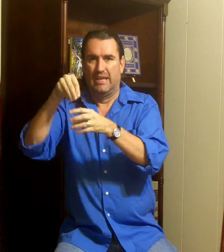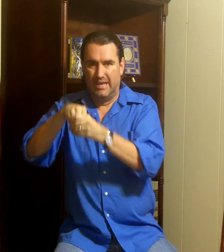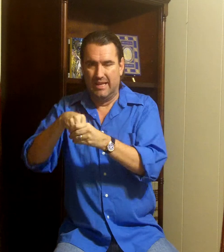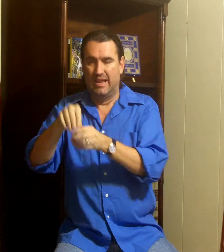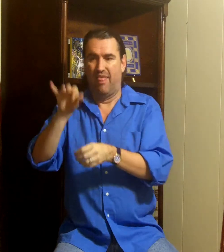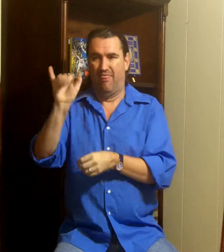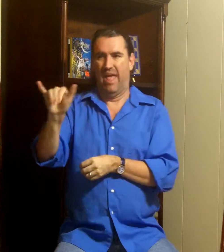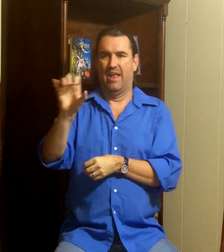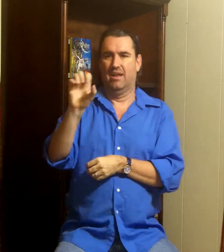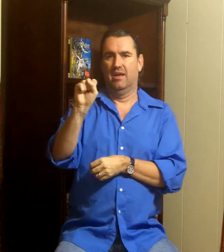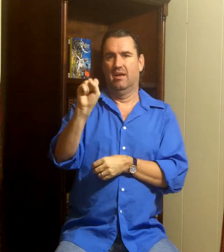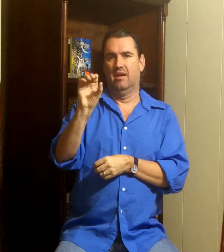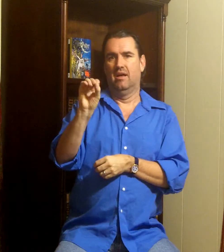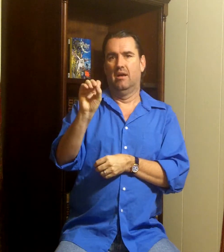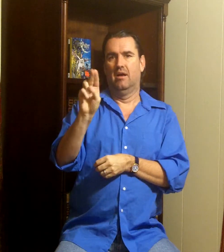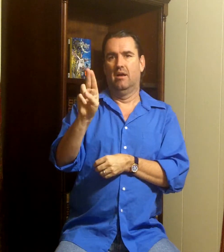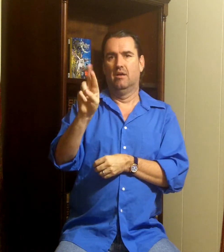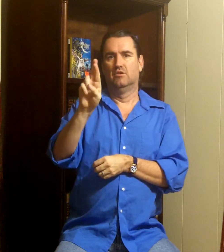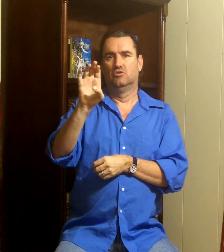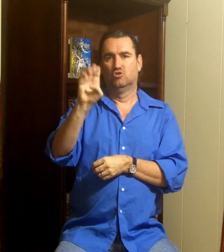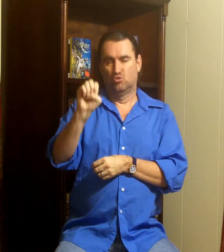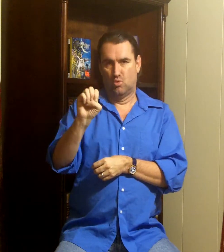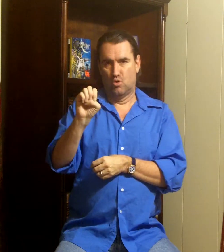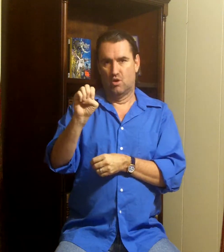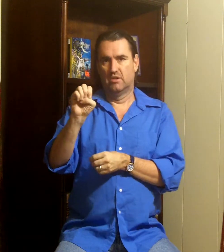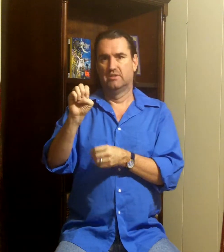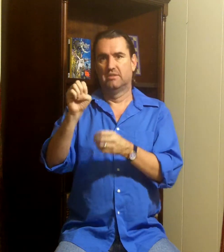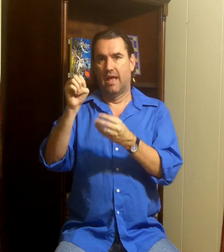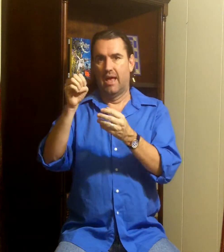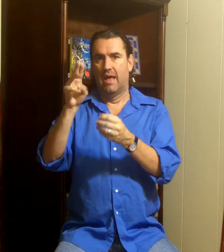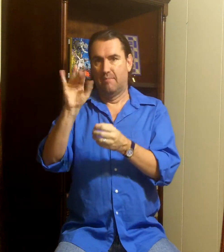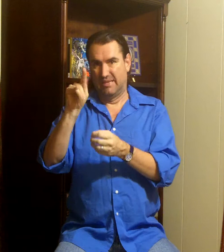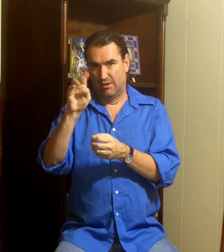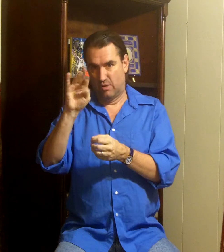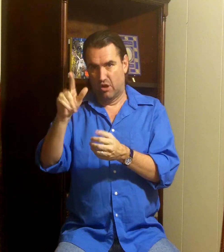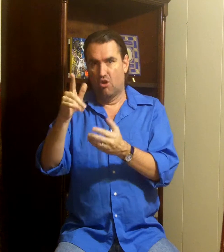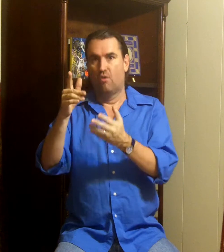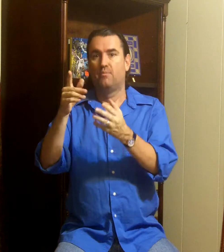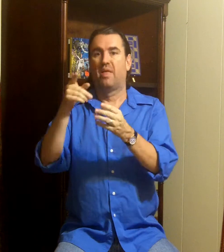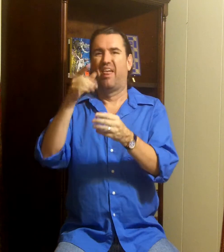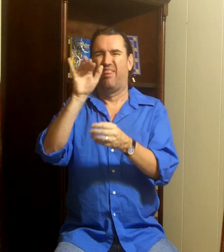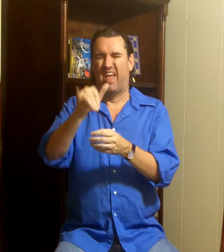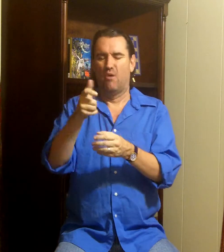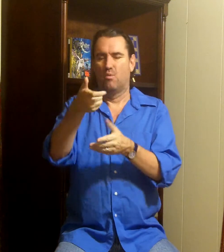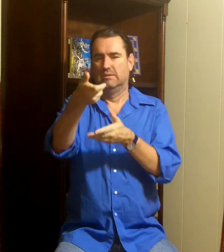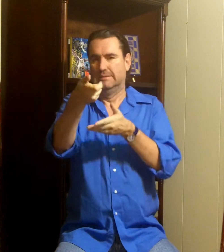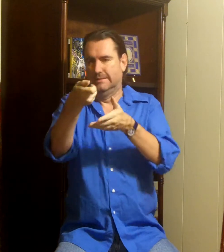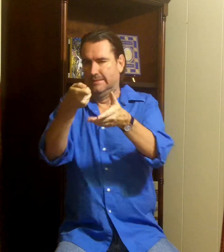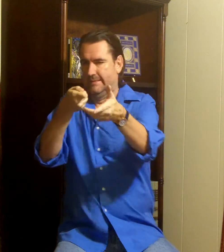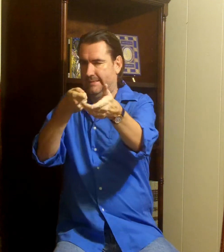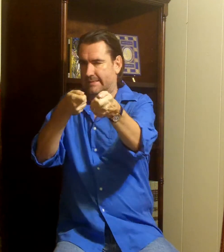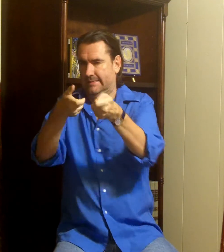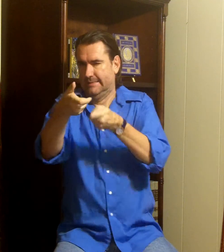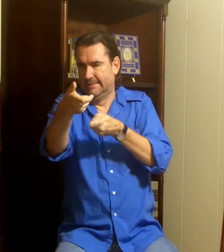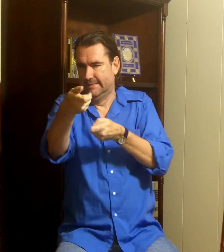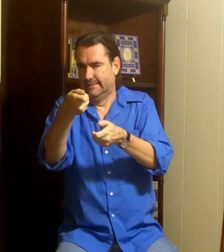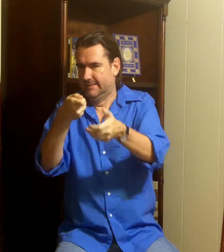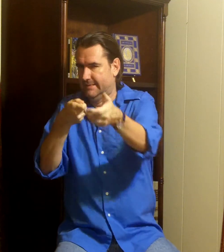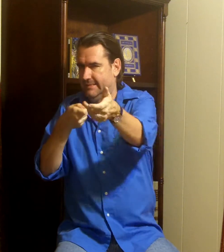draw out from you those skills to make sure that you can demonstrate that. Now again, NIC no longer has the levels, so